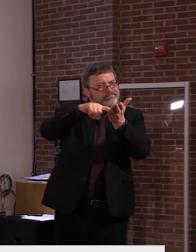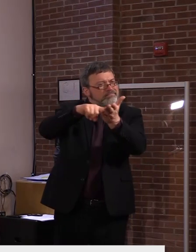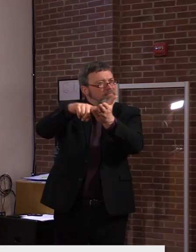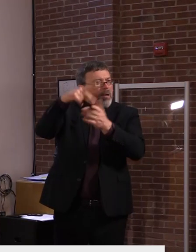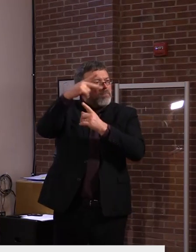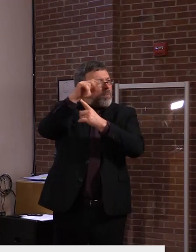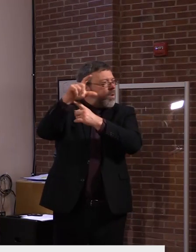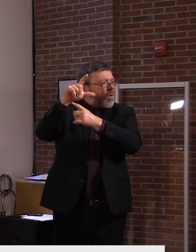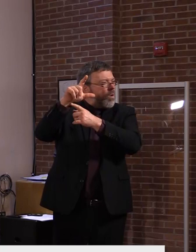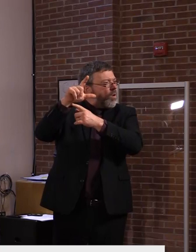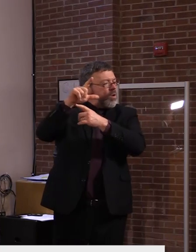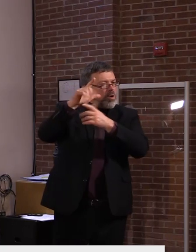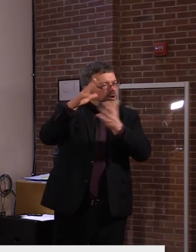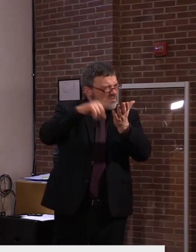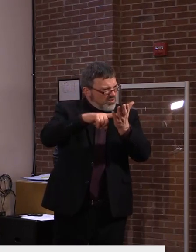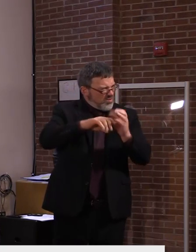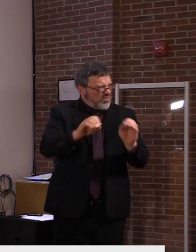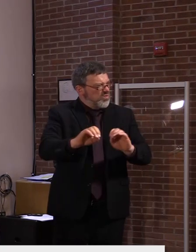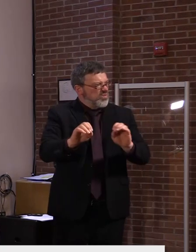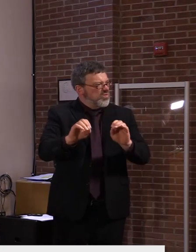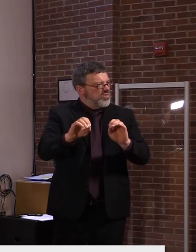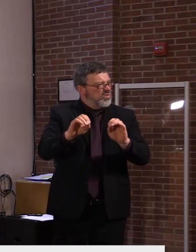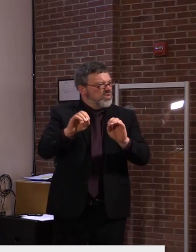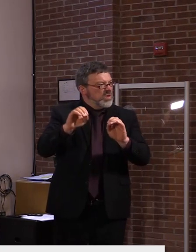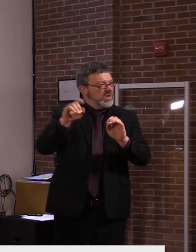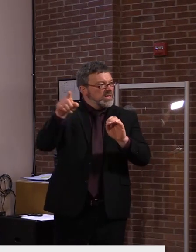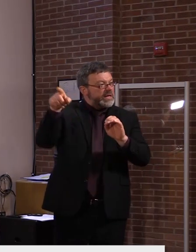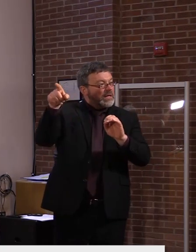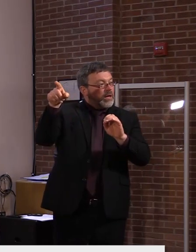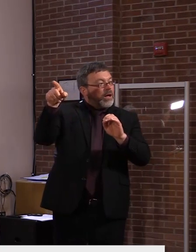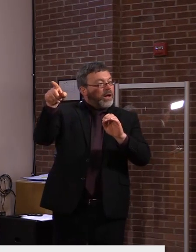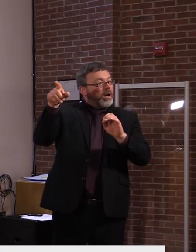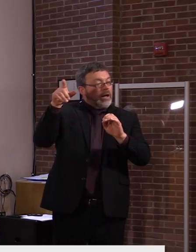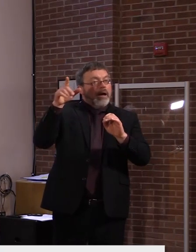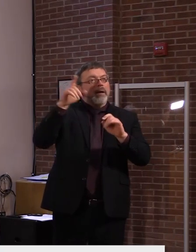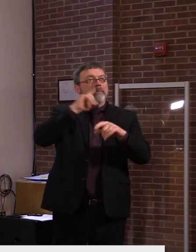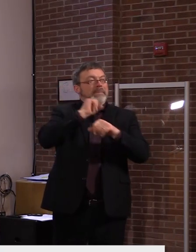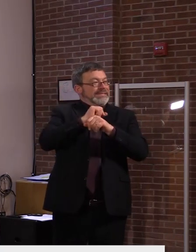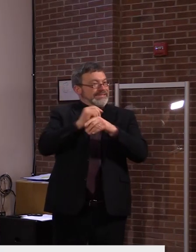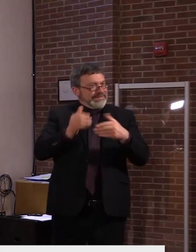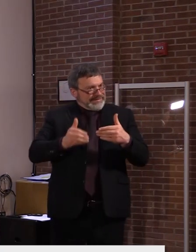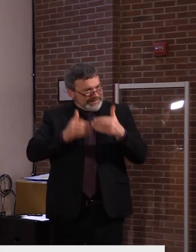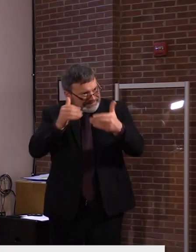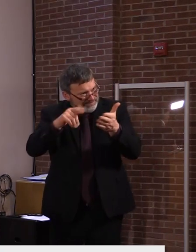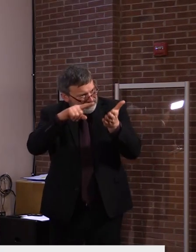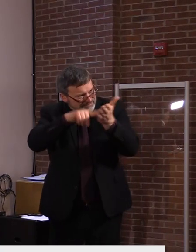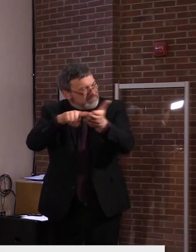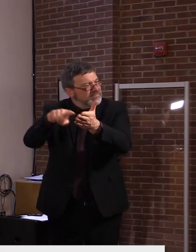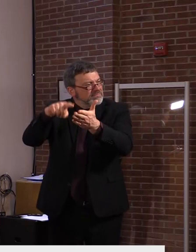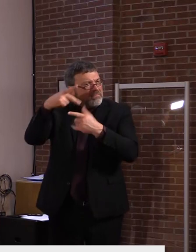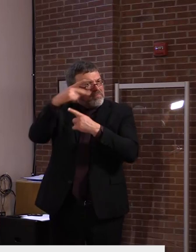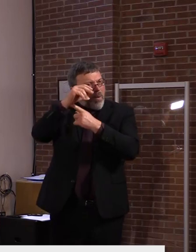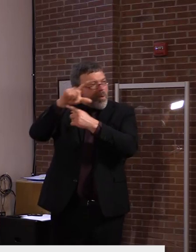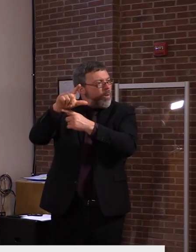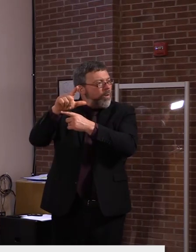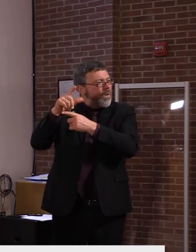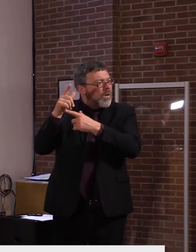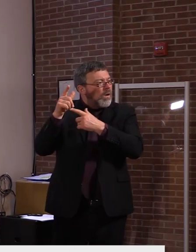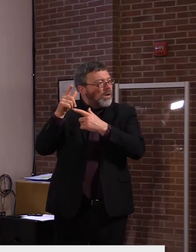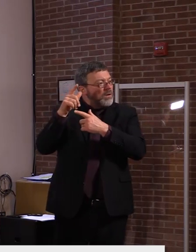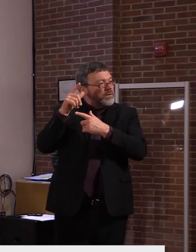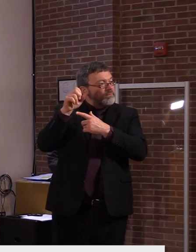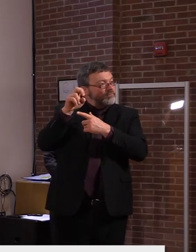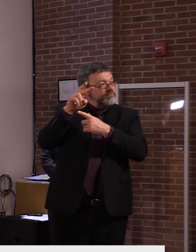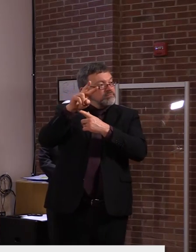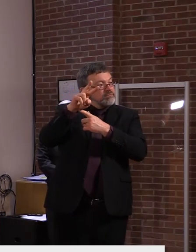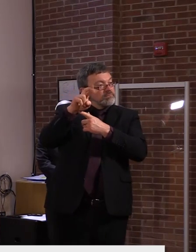survey. Apparently it was a wish of a few members out of their 246 cities and towns